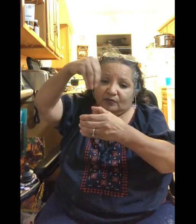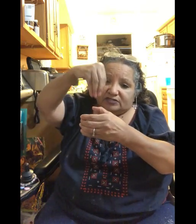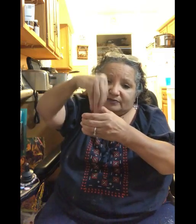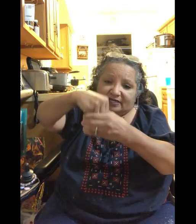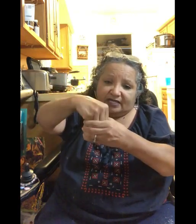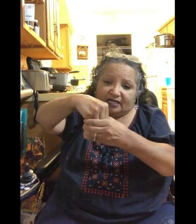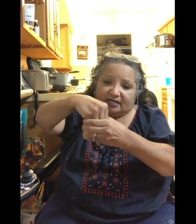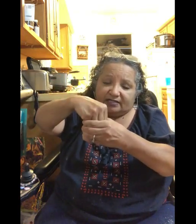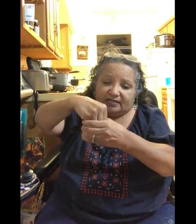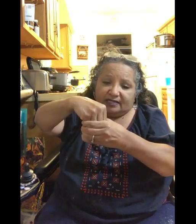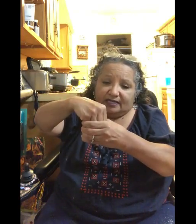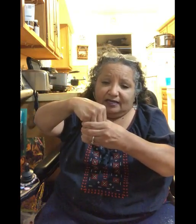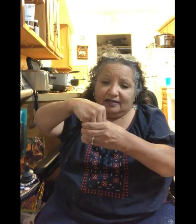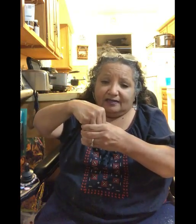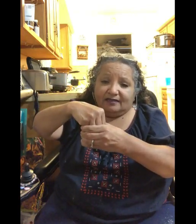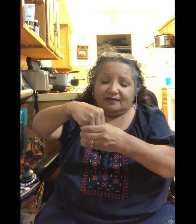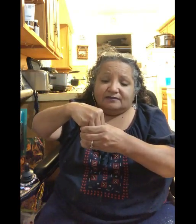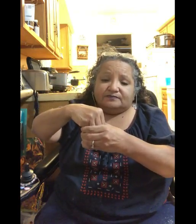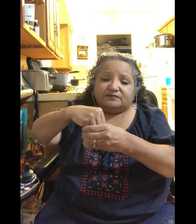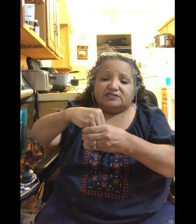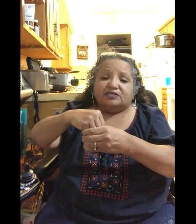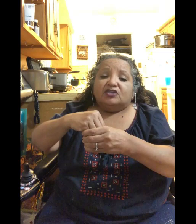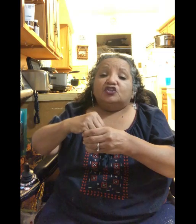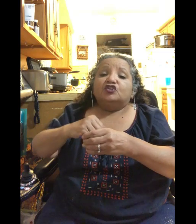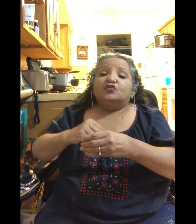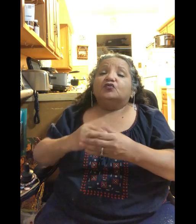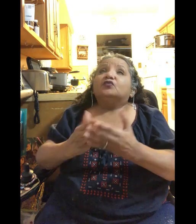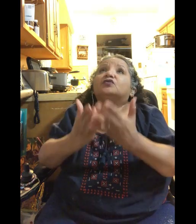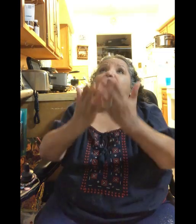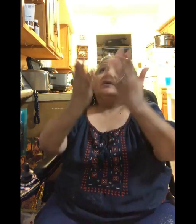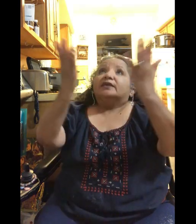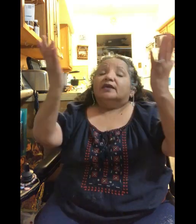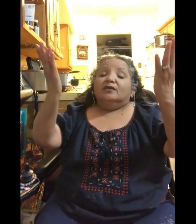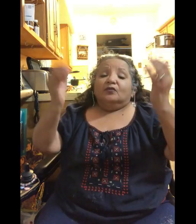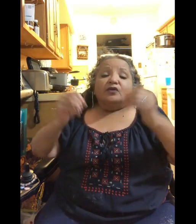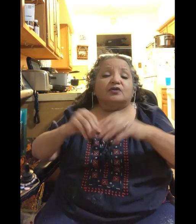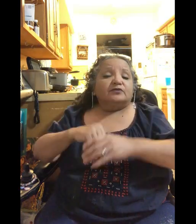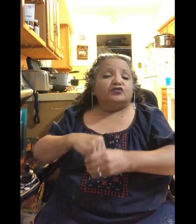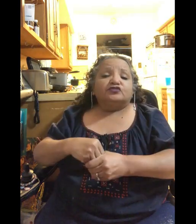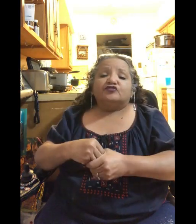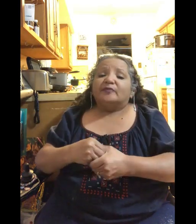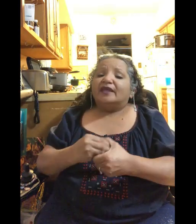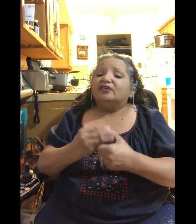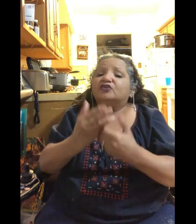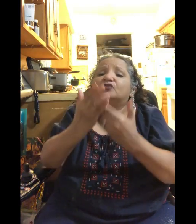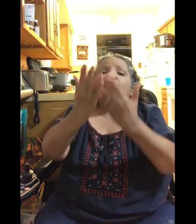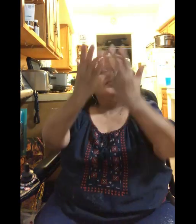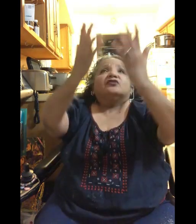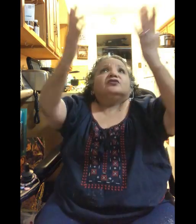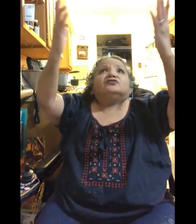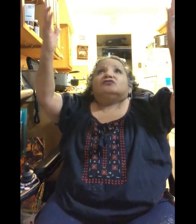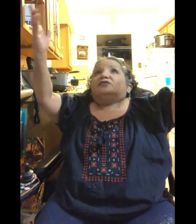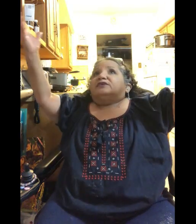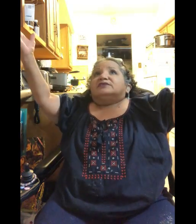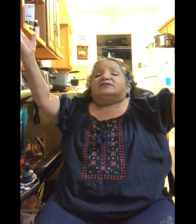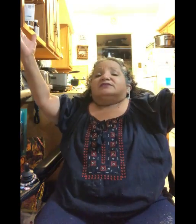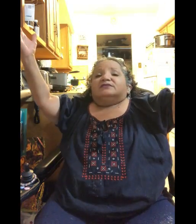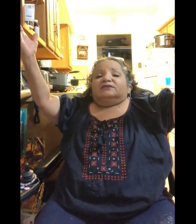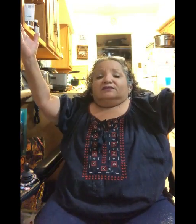put something in it. In you. Again, we're going to do a dramatic U. We're going to do this.